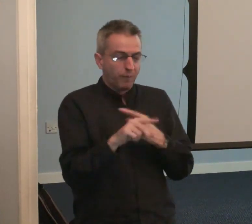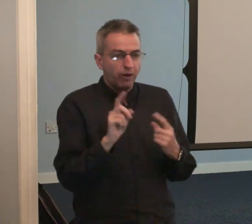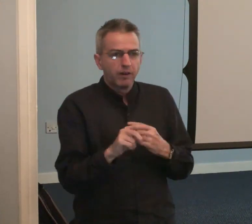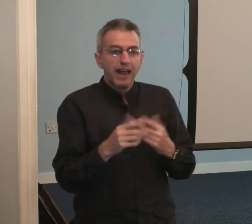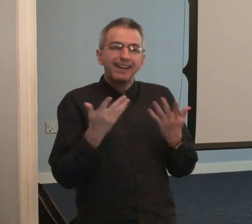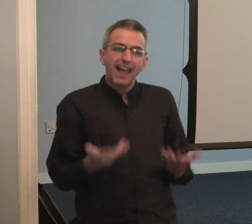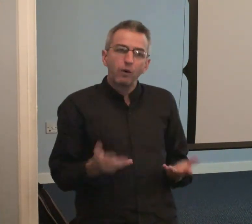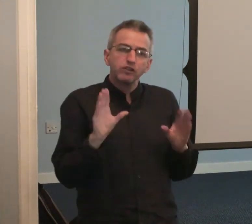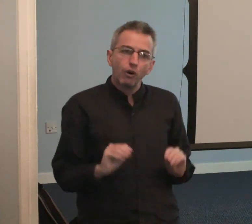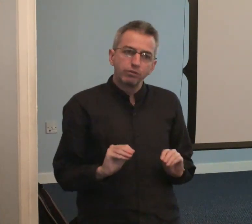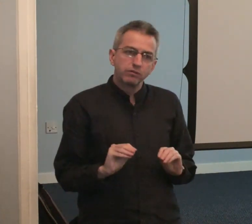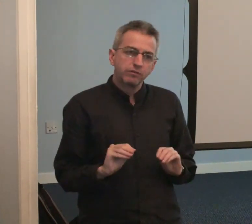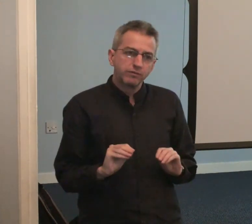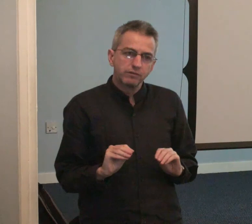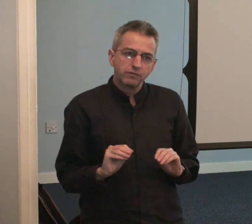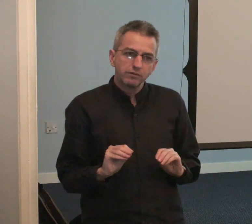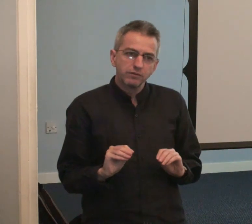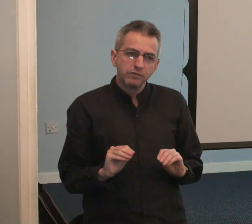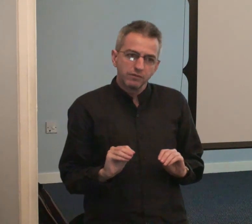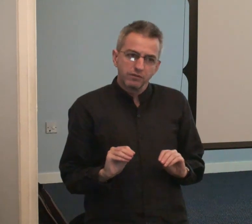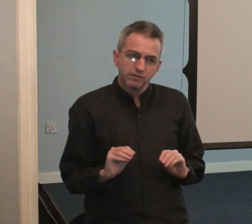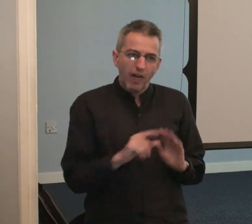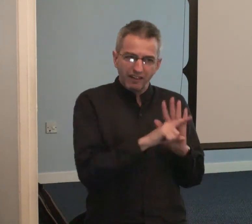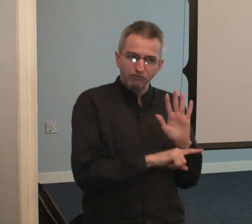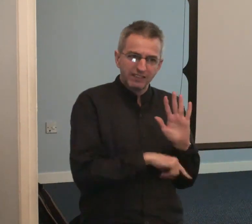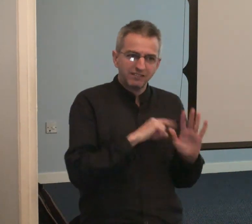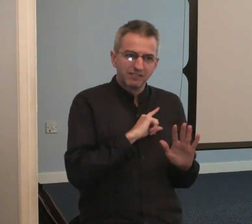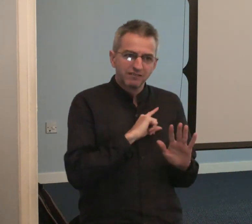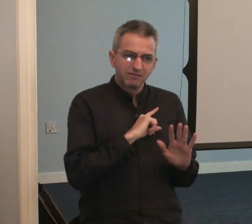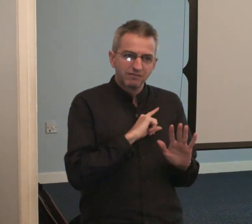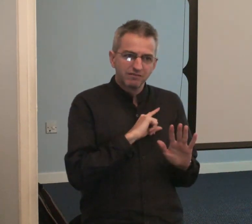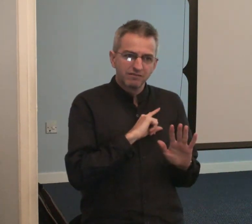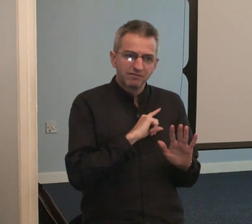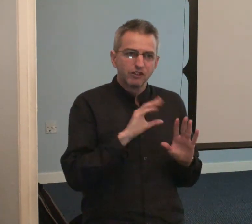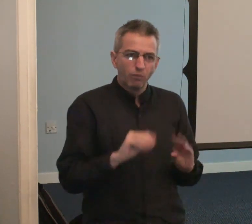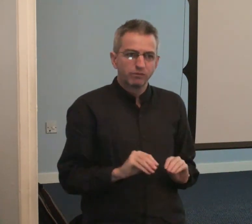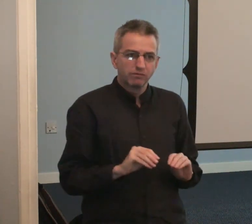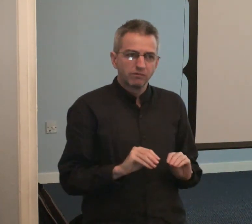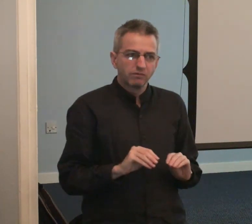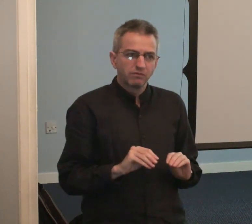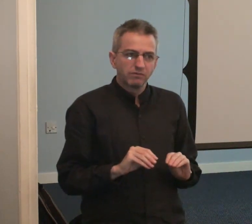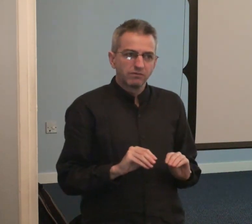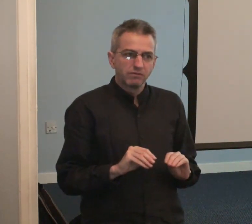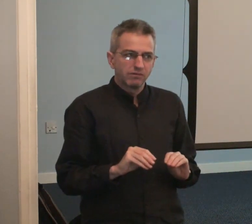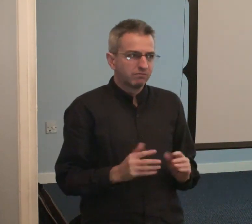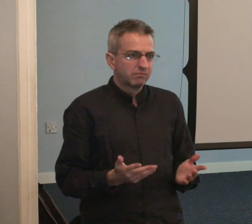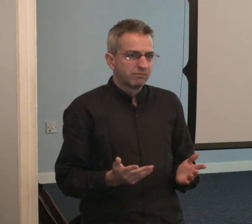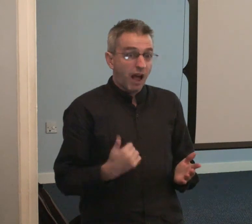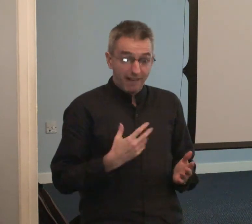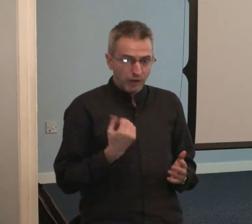people send them, and in their labs, they analyze them under the microscope. But this organization, 23andMe, has been